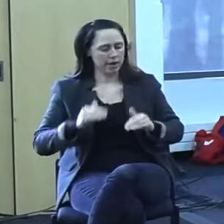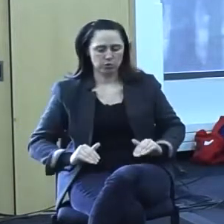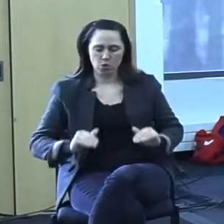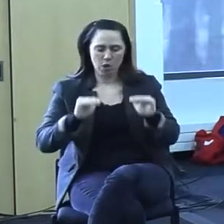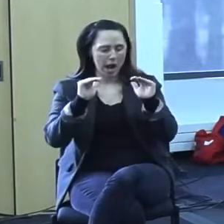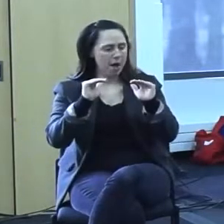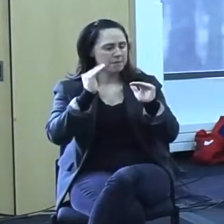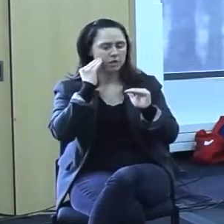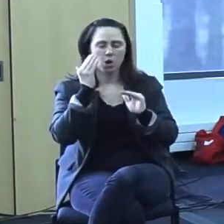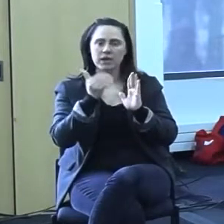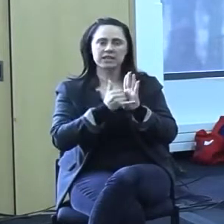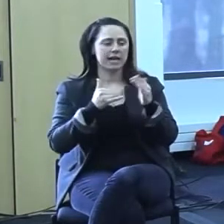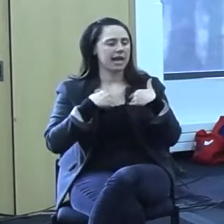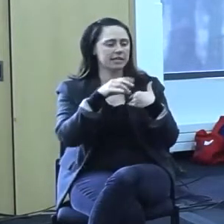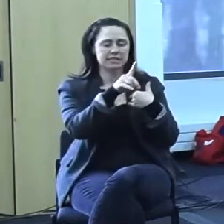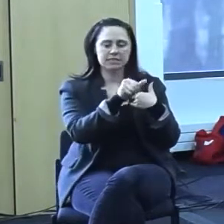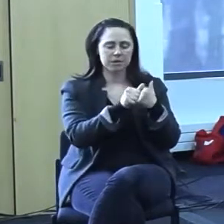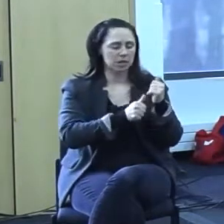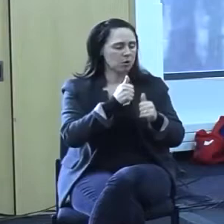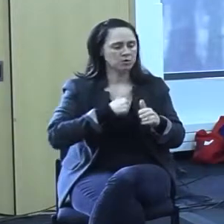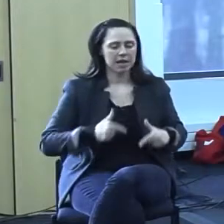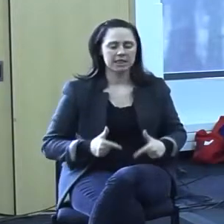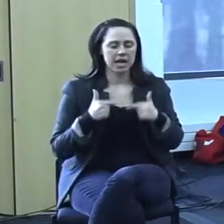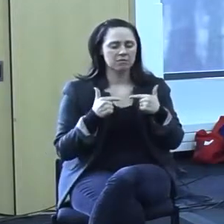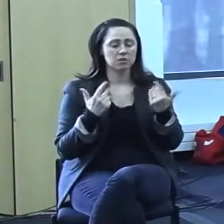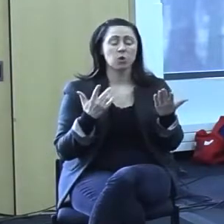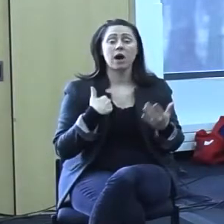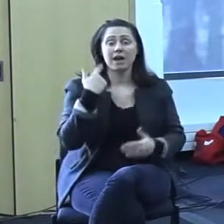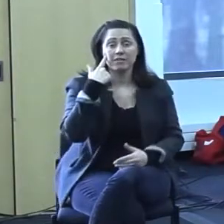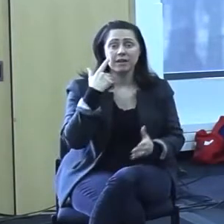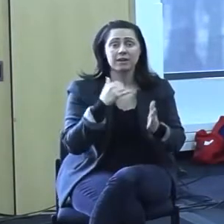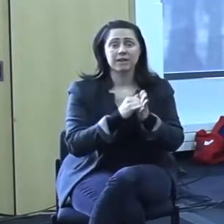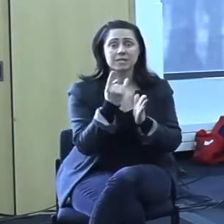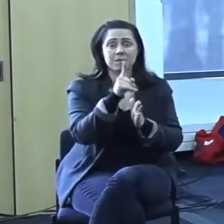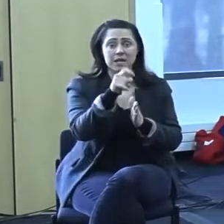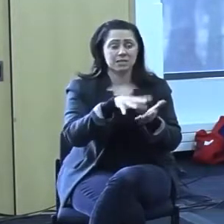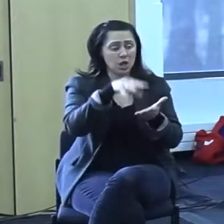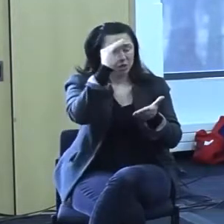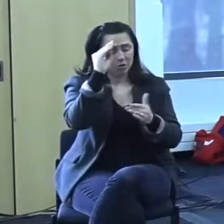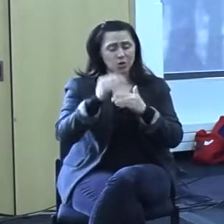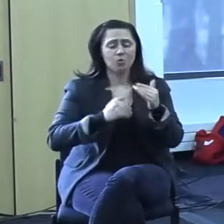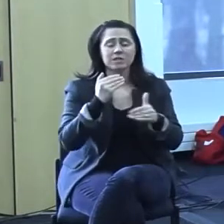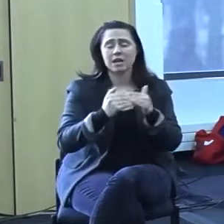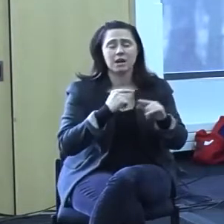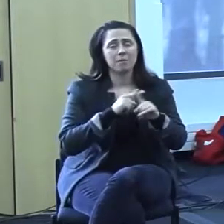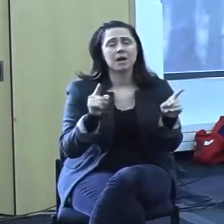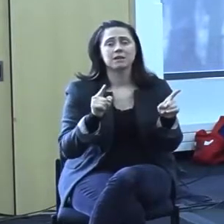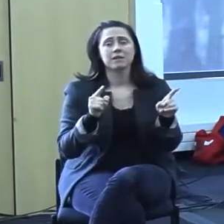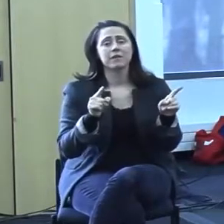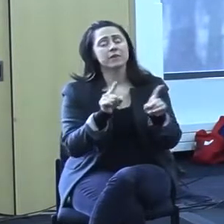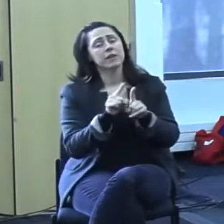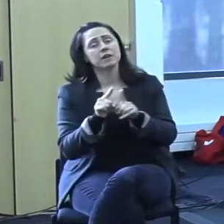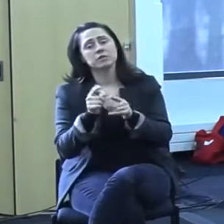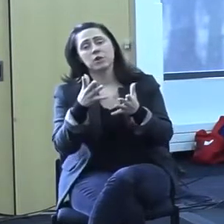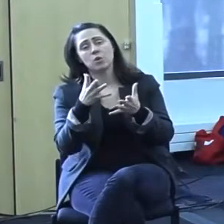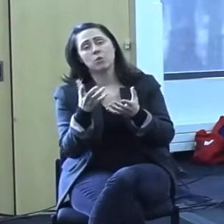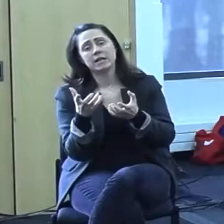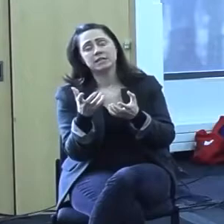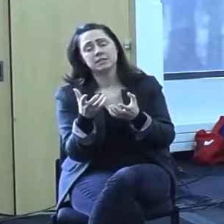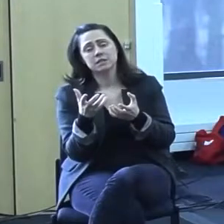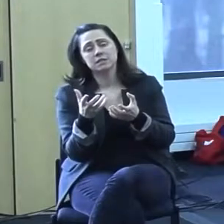up knowing that I had a disability most of my life. So I think that's something I had to learn over time, but I also wanted